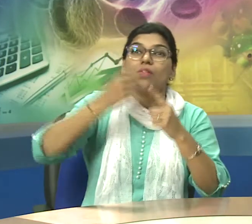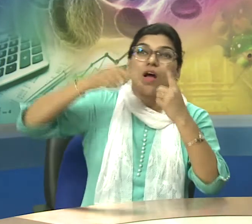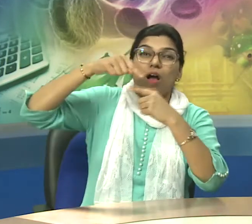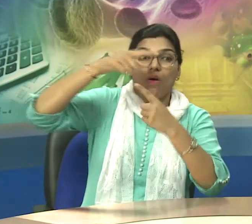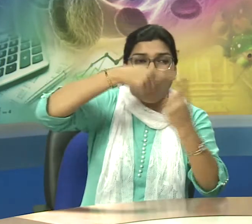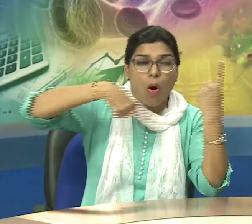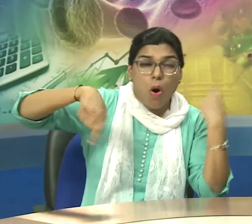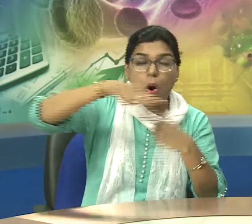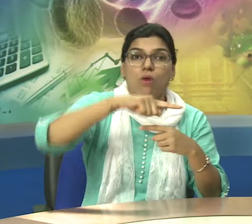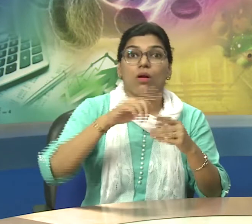musical background.